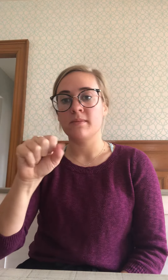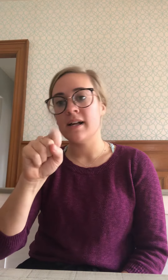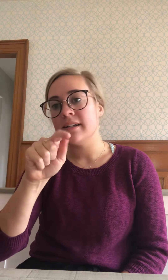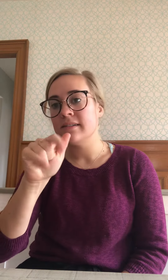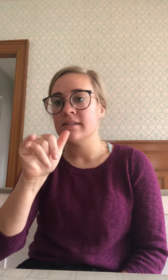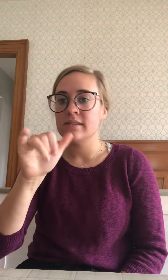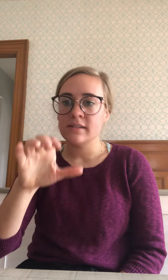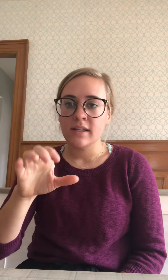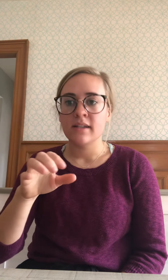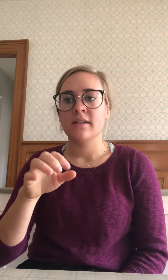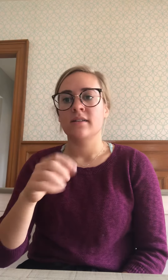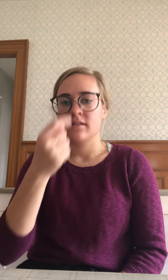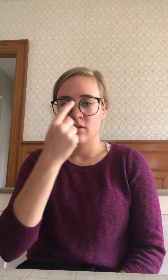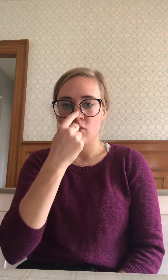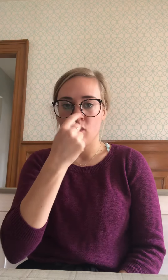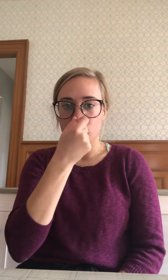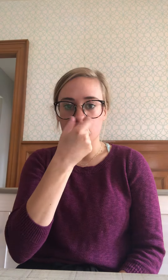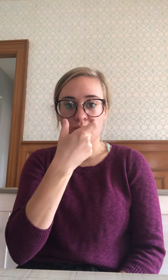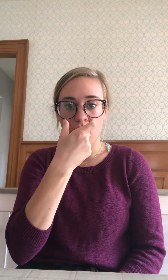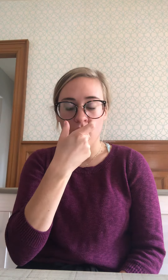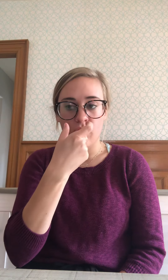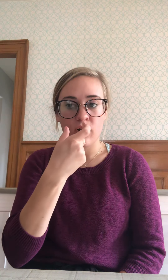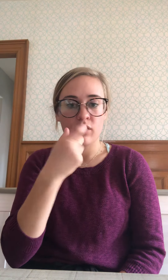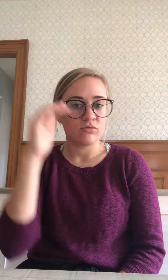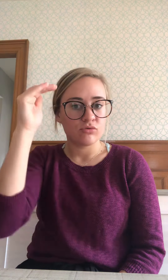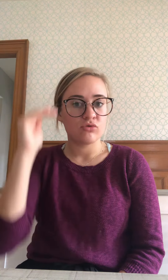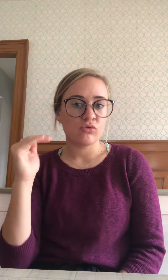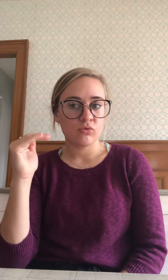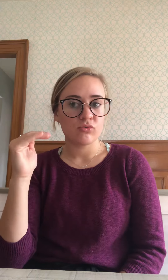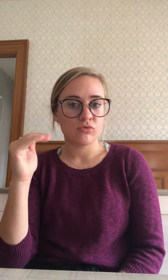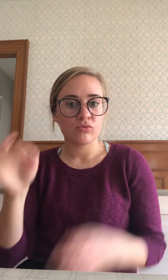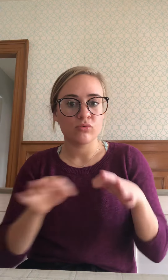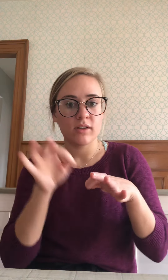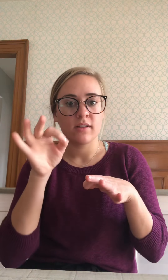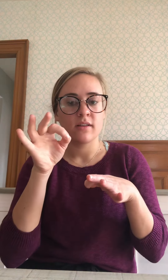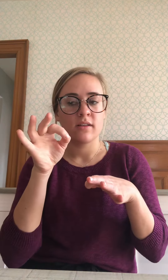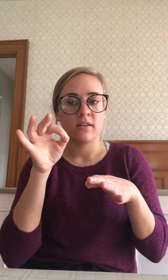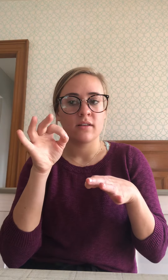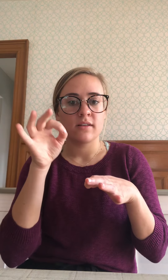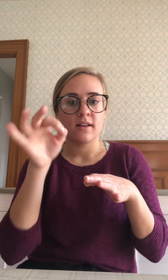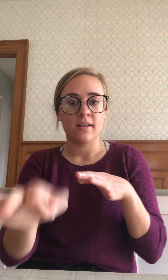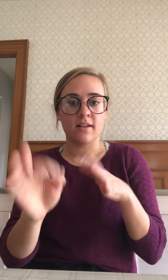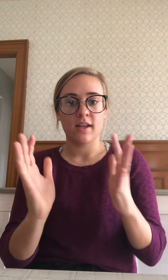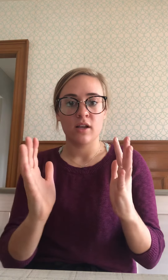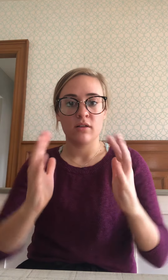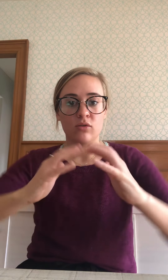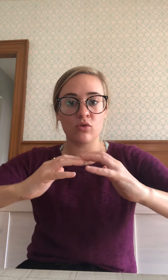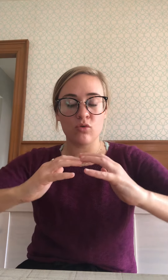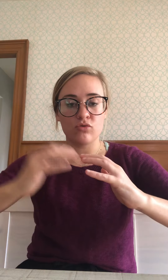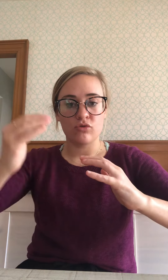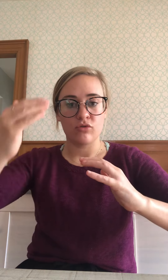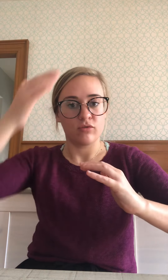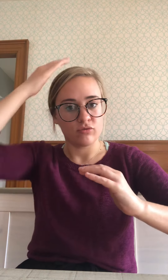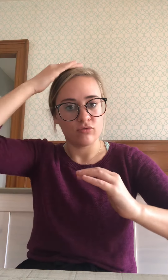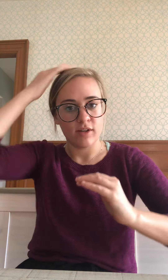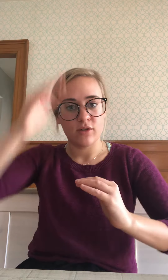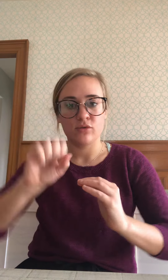broad nose, short stature, delayed closure of the cranial sutures, and then this one is the characteristic